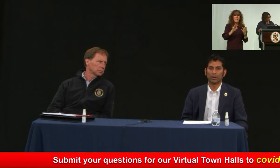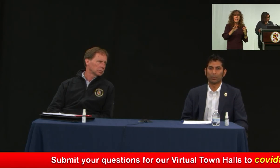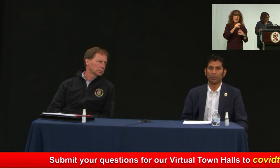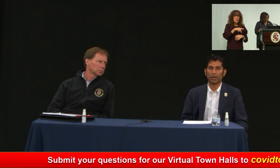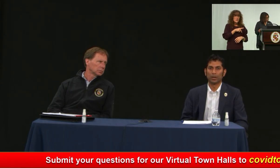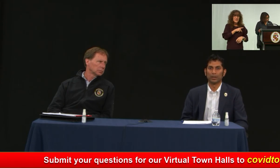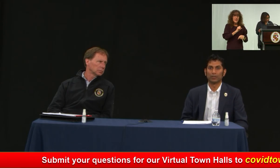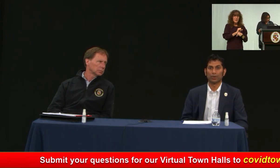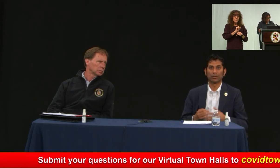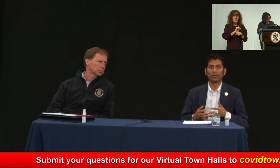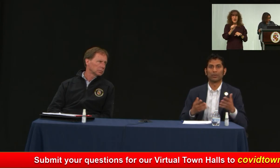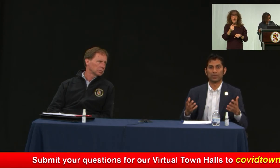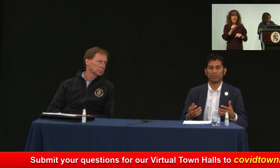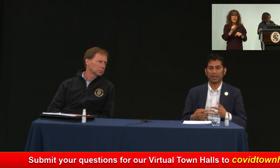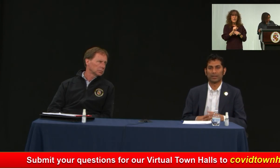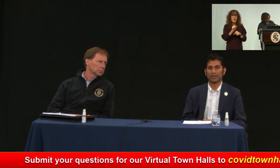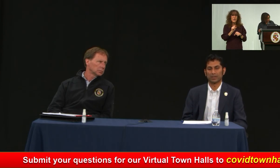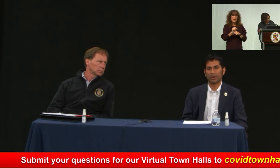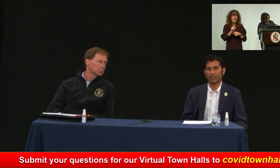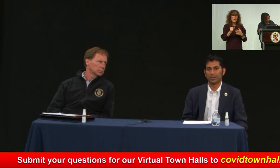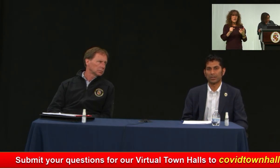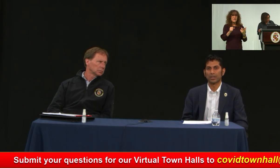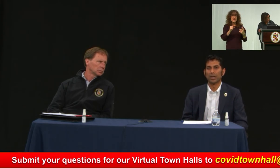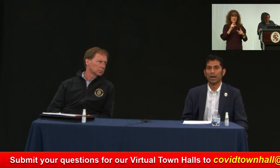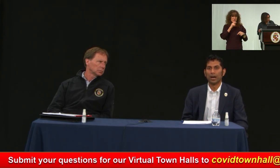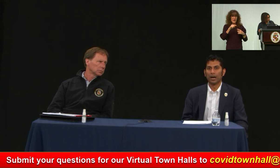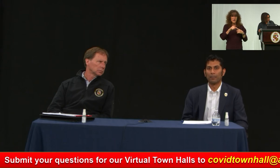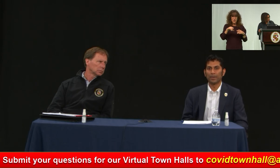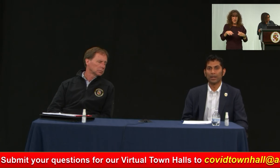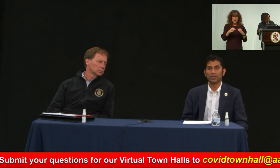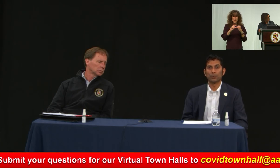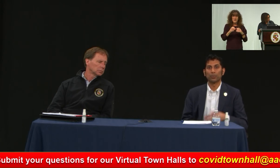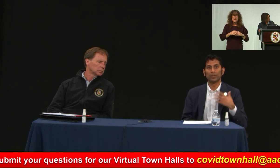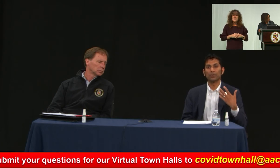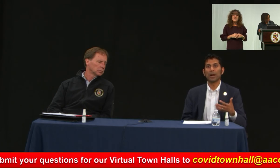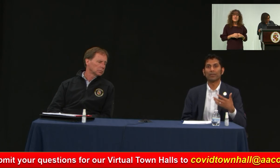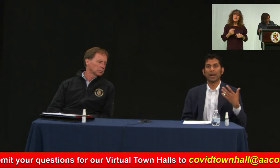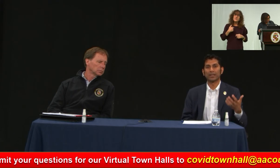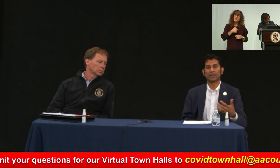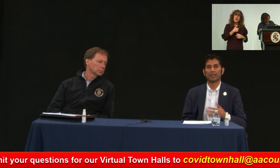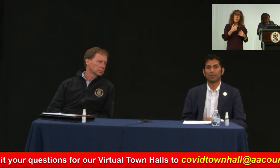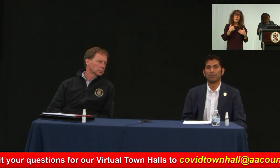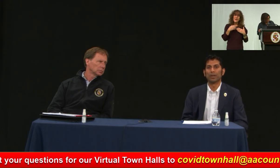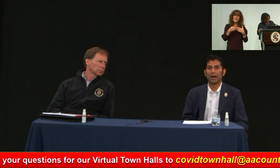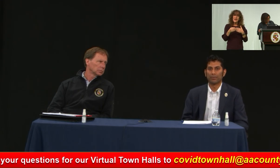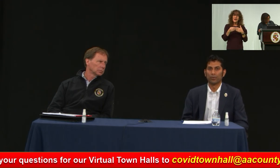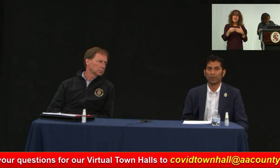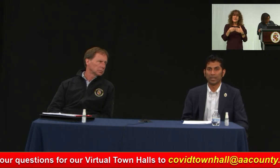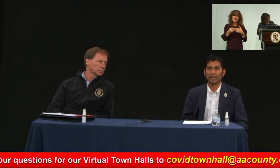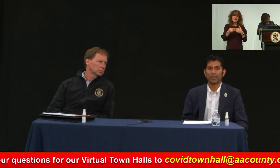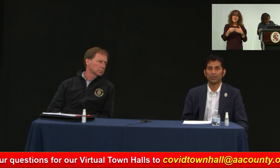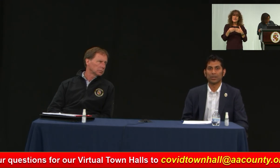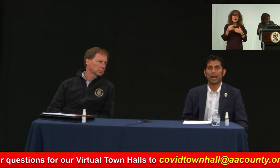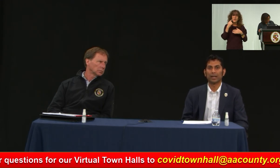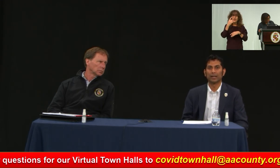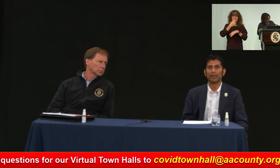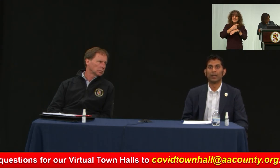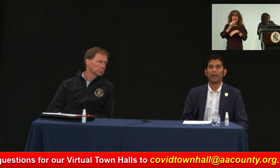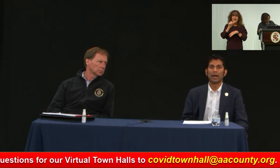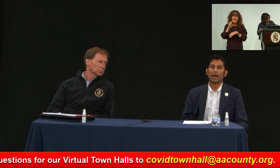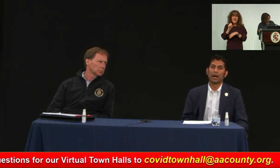of work critical to respond to this crisis. And so we do have guidance that's been put out for daycares